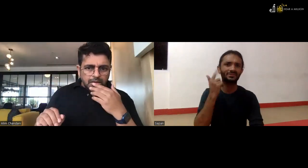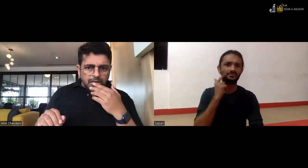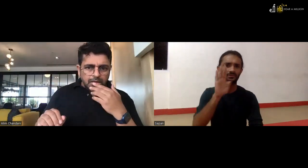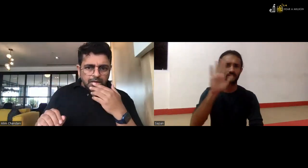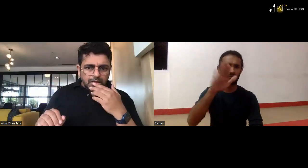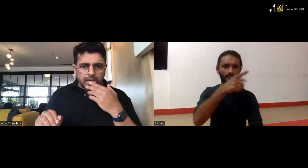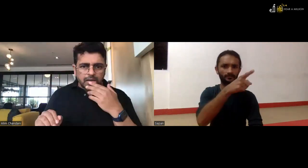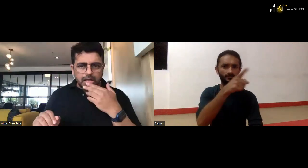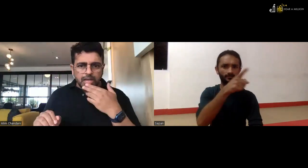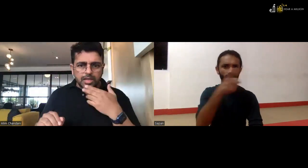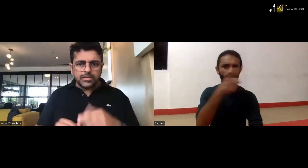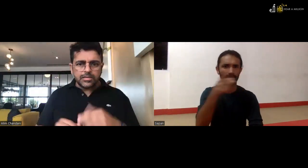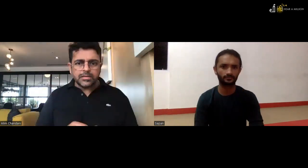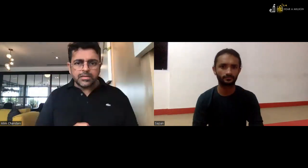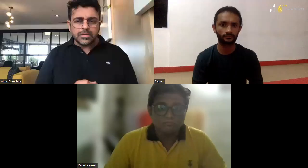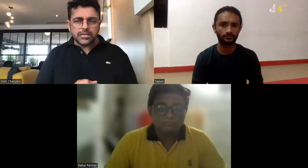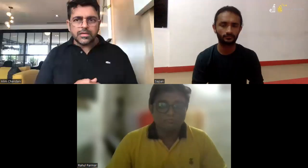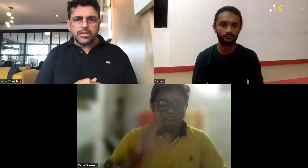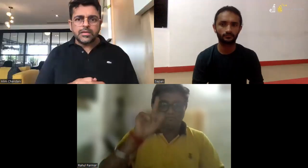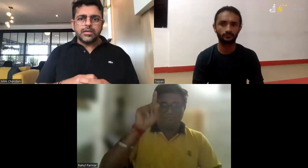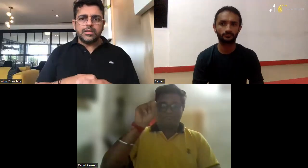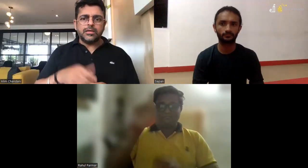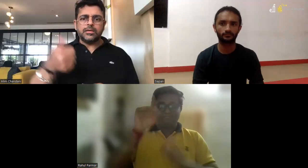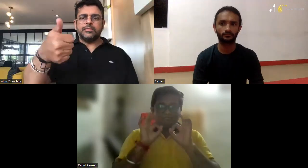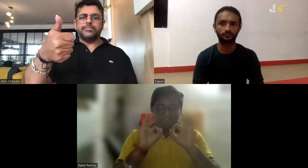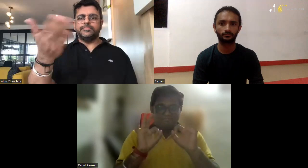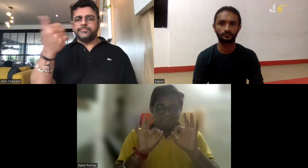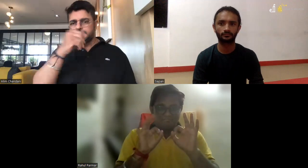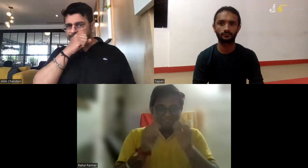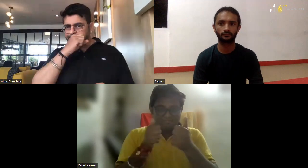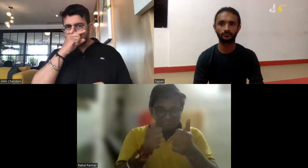there, out there. Just go out there.